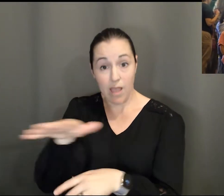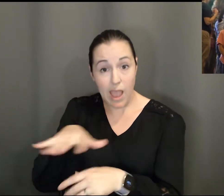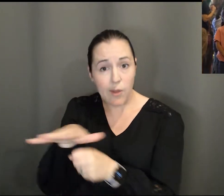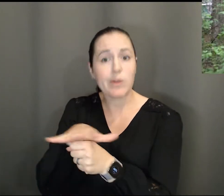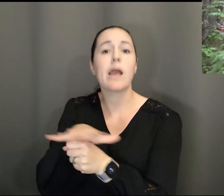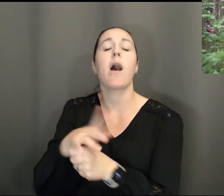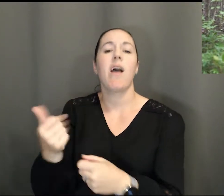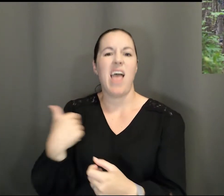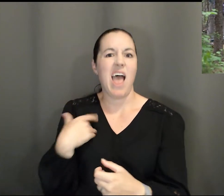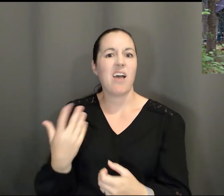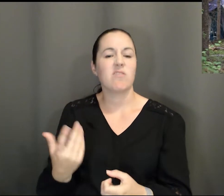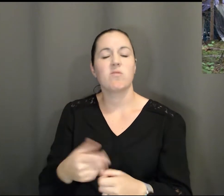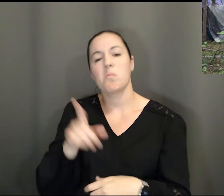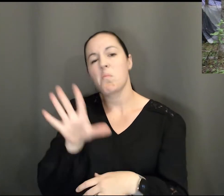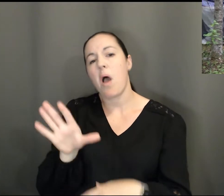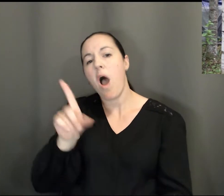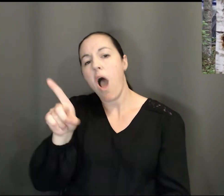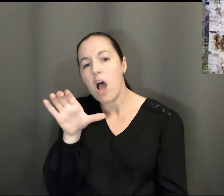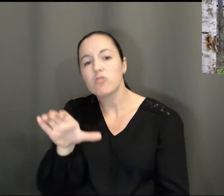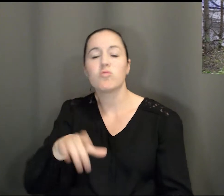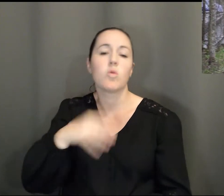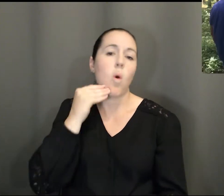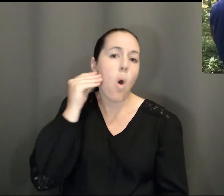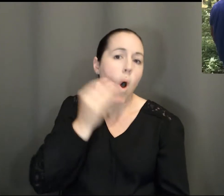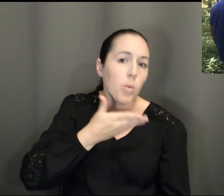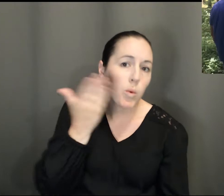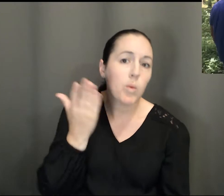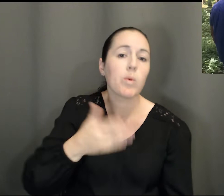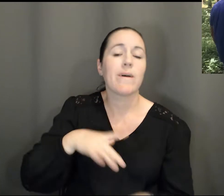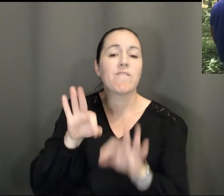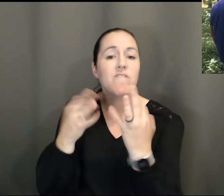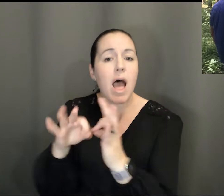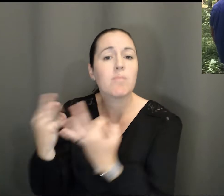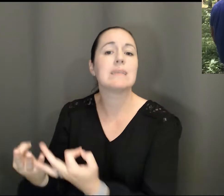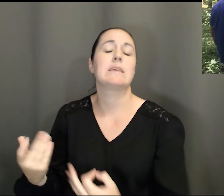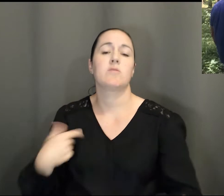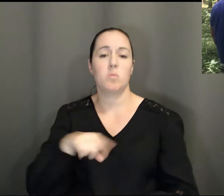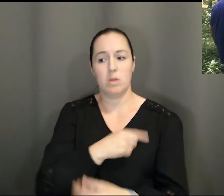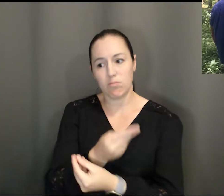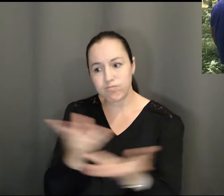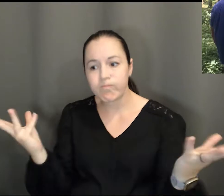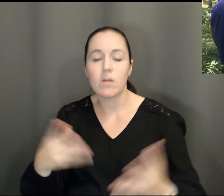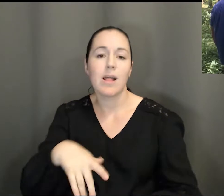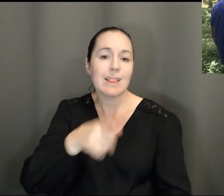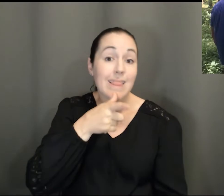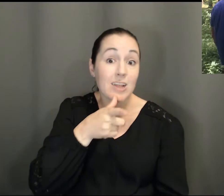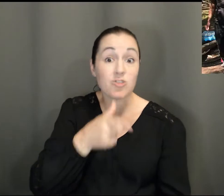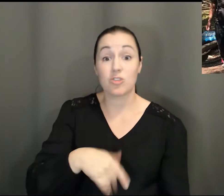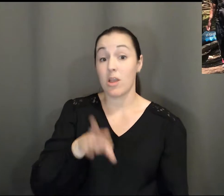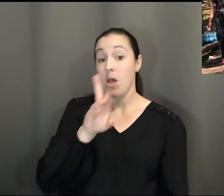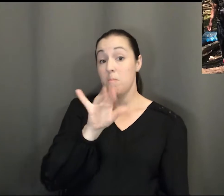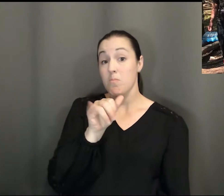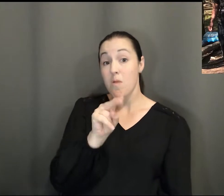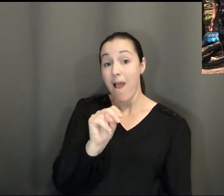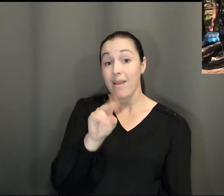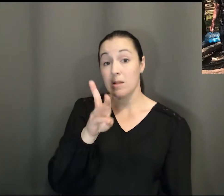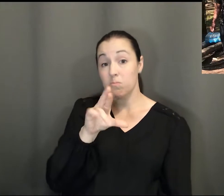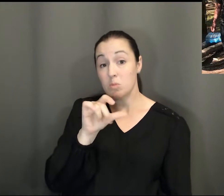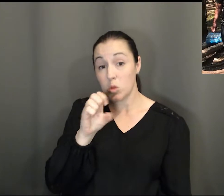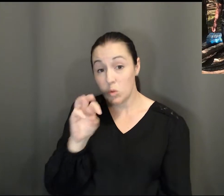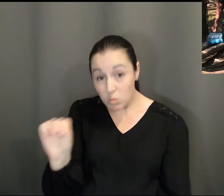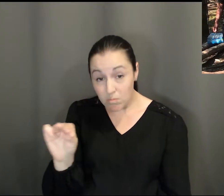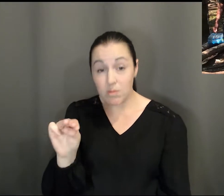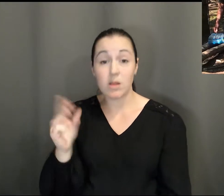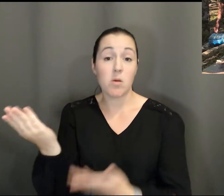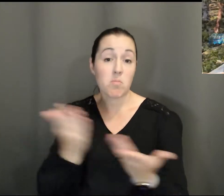about 100 homeless families and individuals. We delivered sack lunches and water, had a chance to pray with people who wanted to receive prayer. So